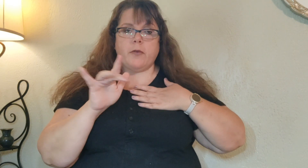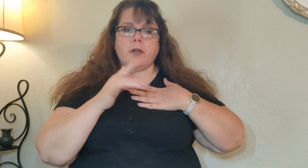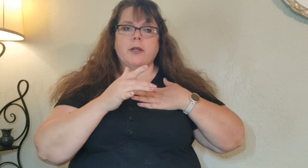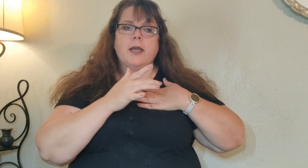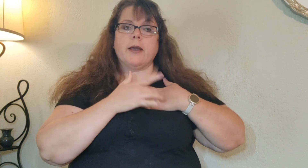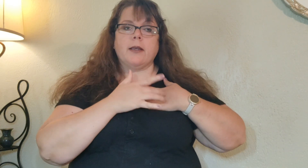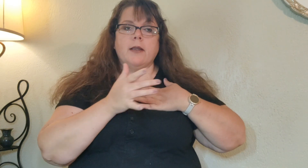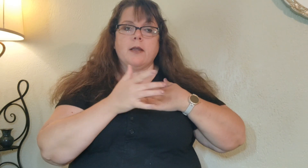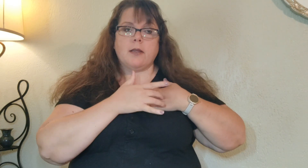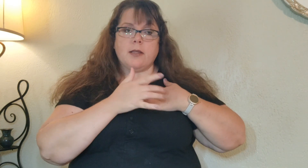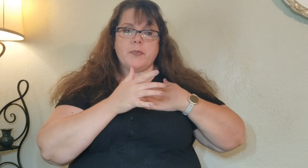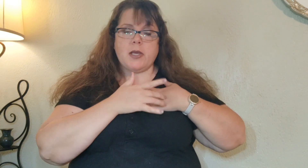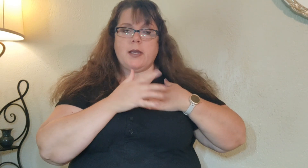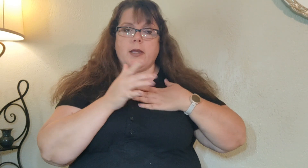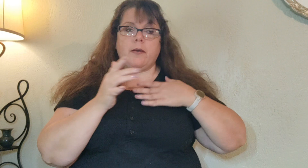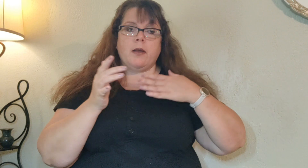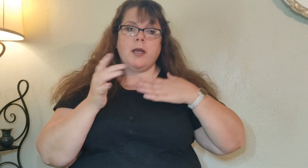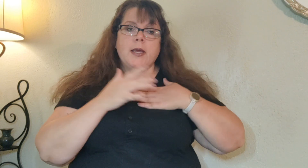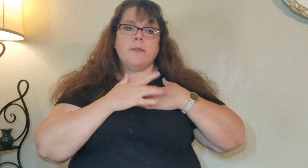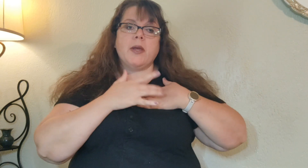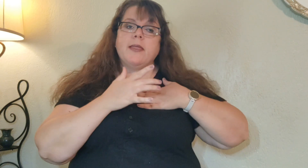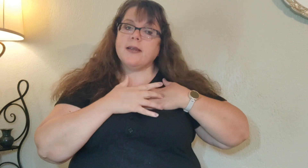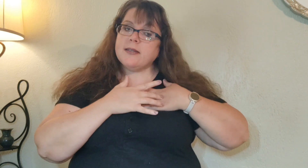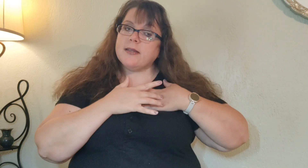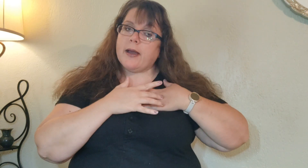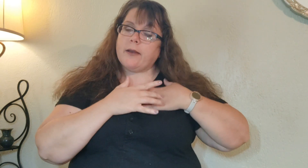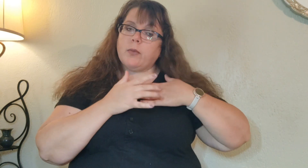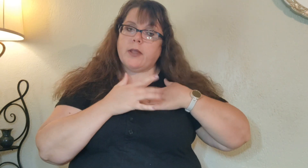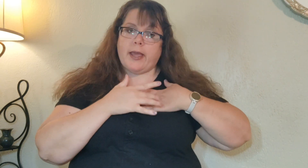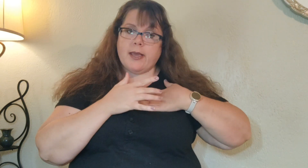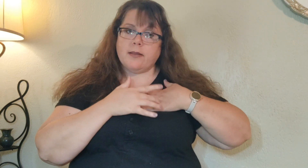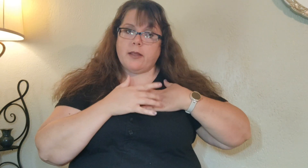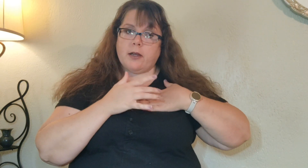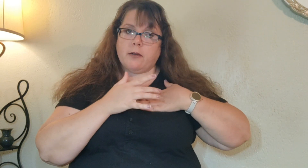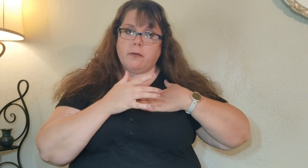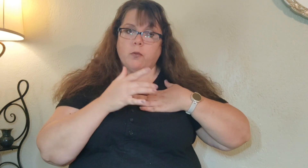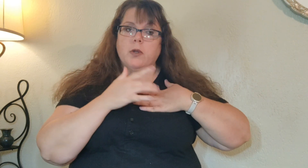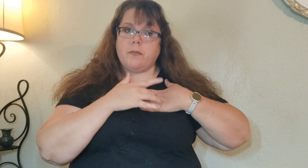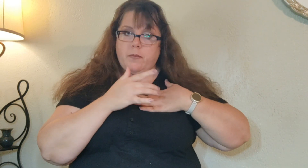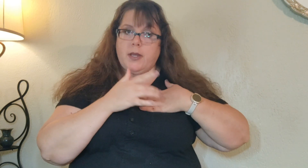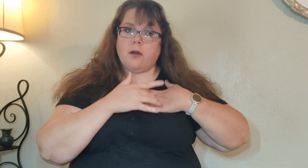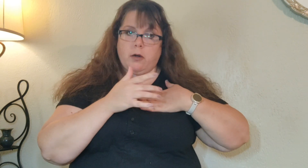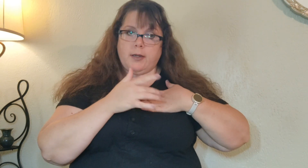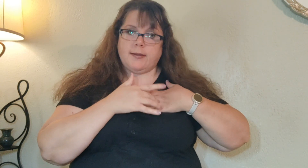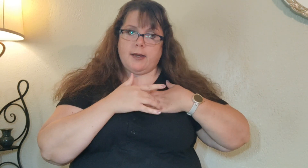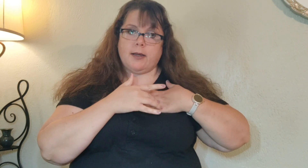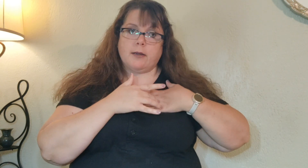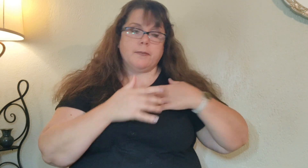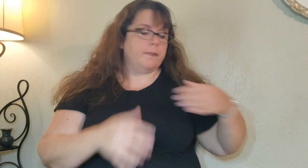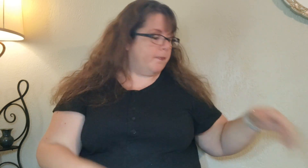finger again, and then the beating. But this sign with the hand there would mean heart attack.